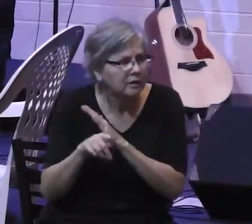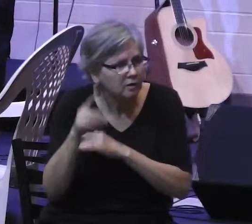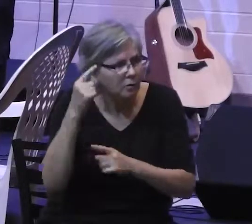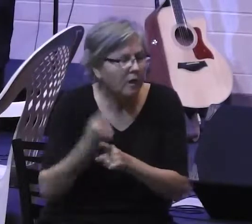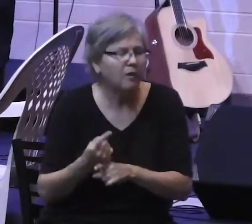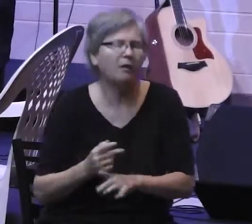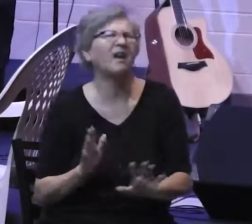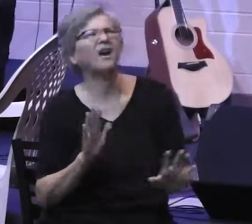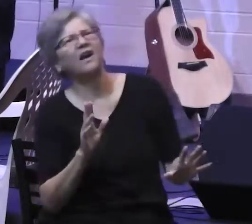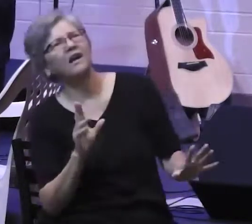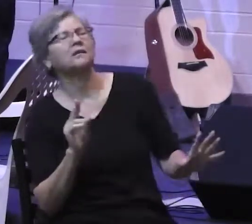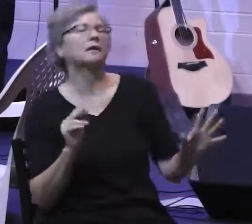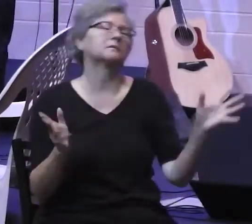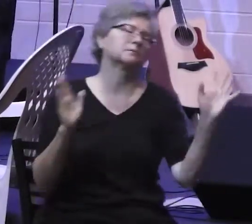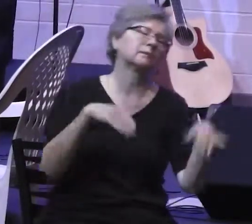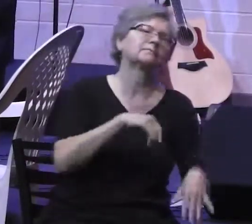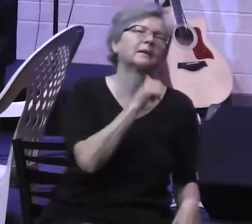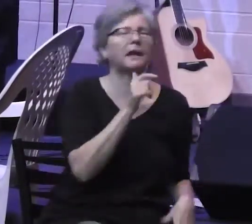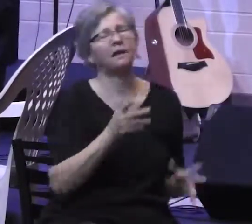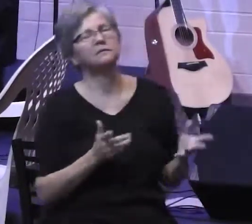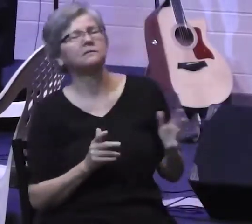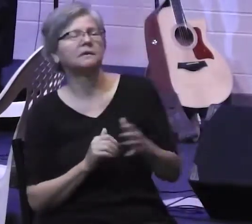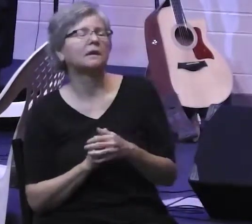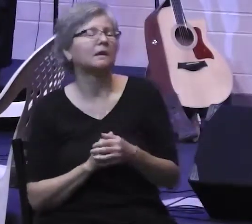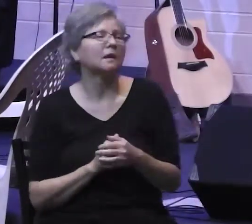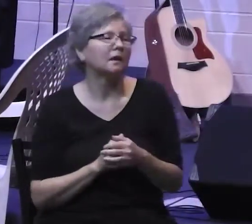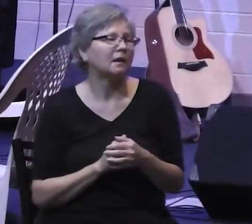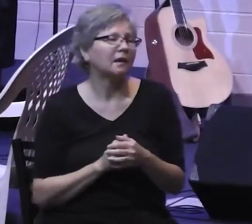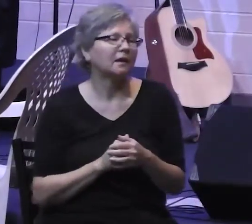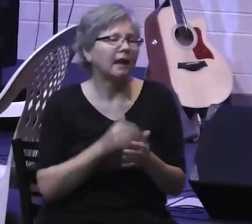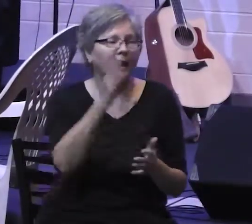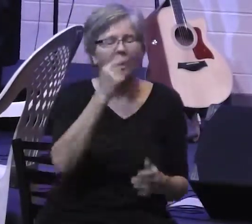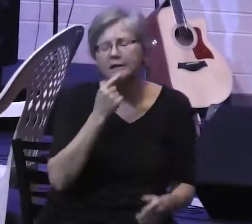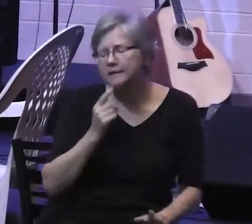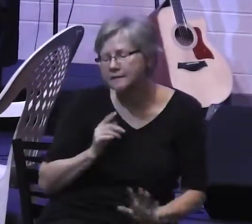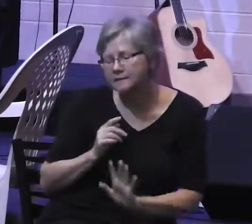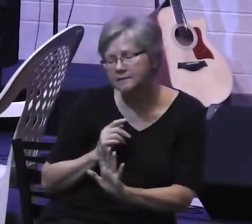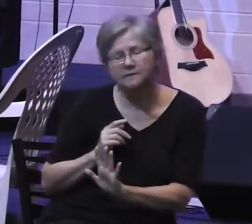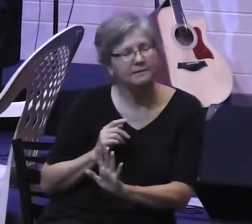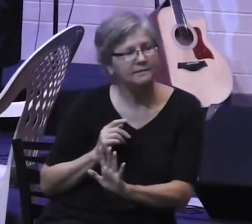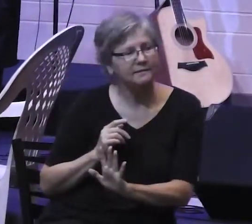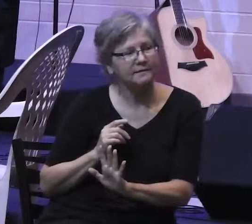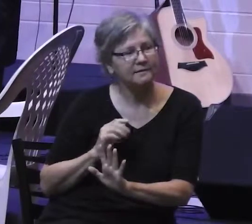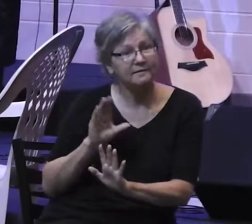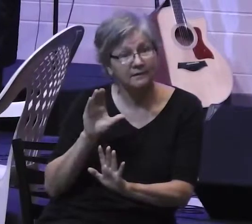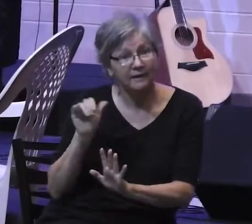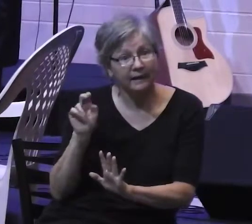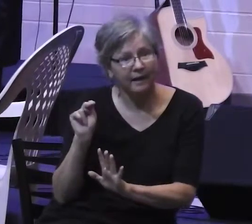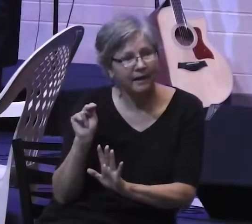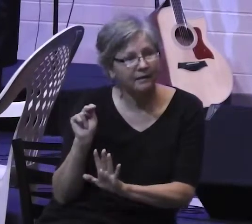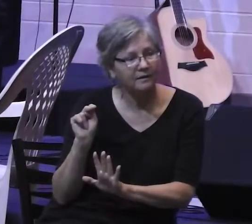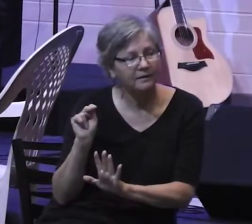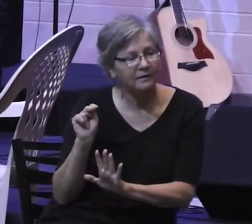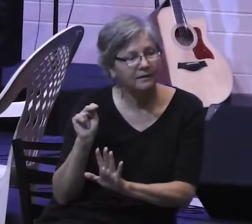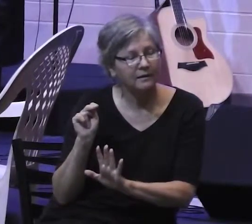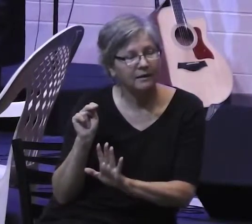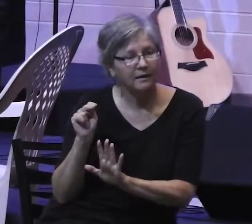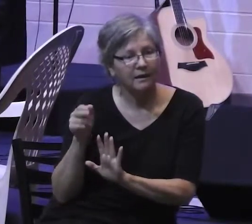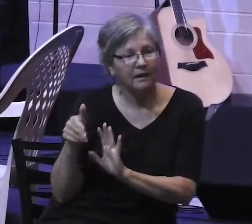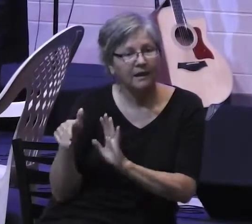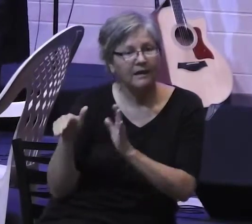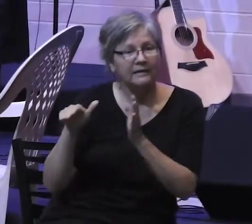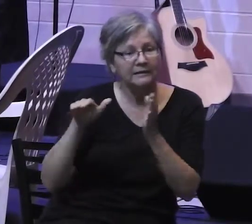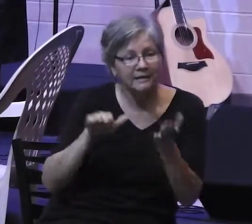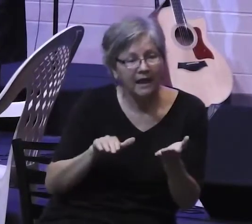I'm not. It's none of my business. Whatever, I'm not. Don't. And then, but God says to Cain, death is crouching for you